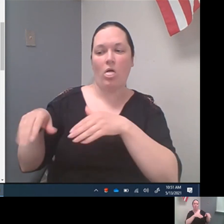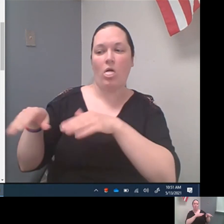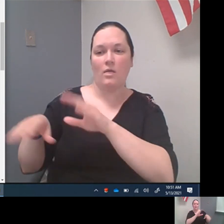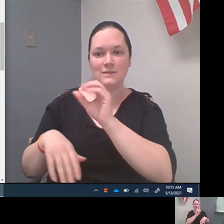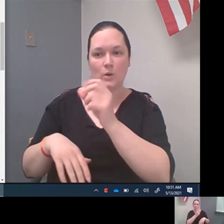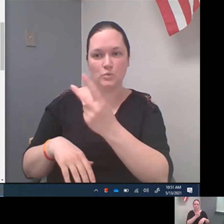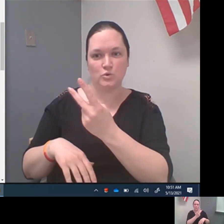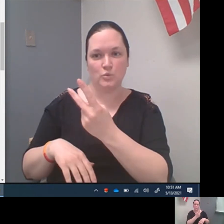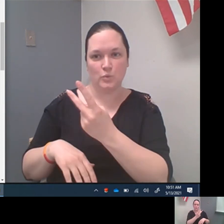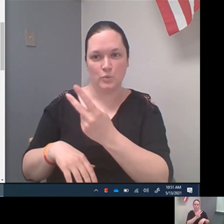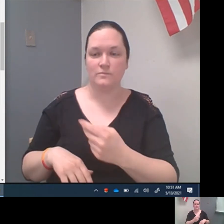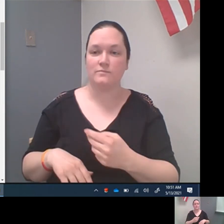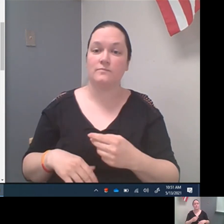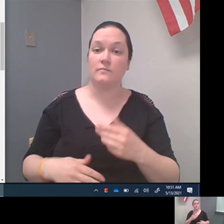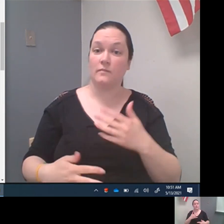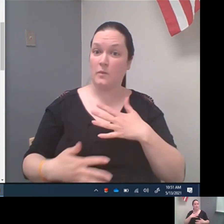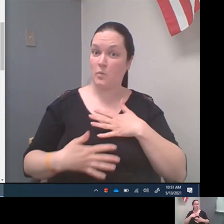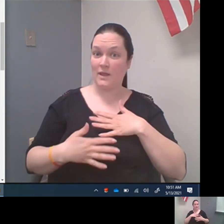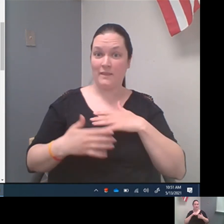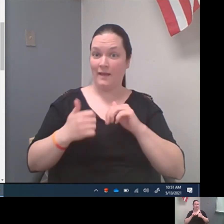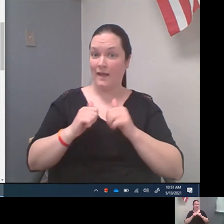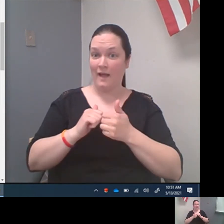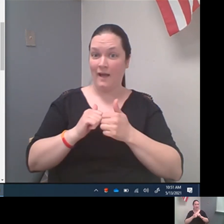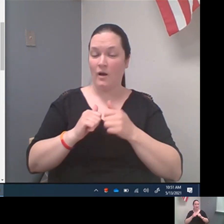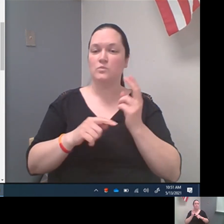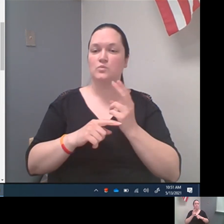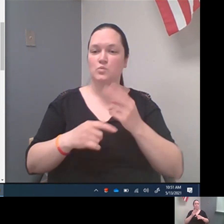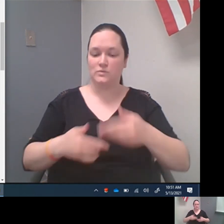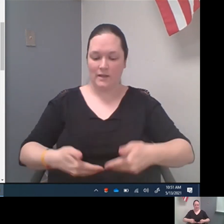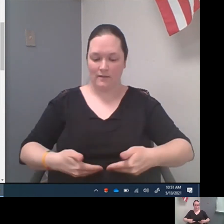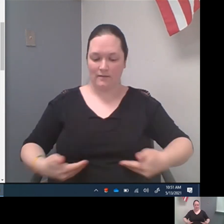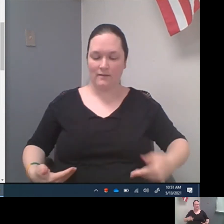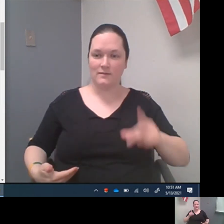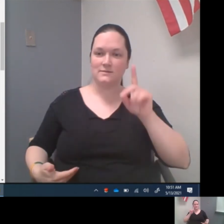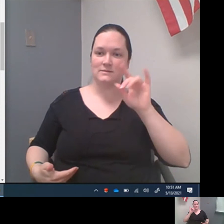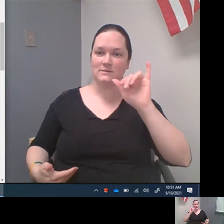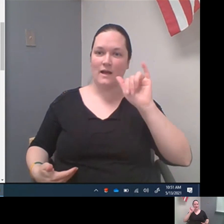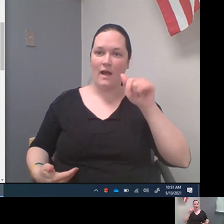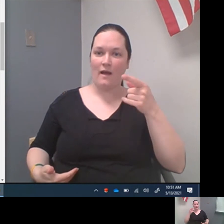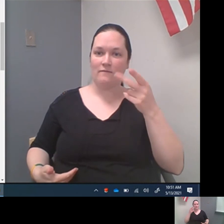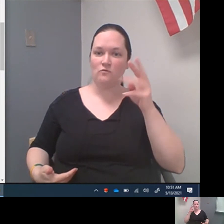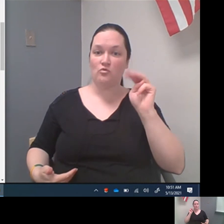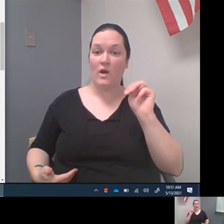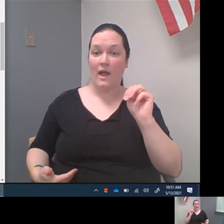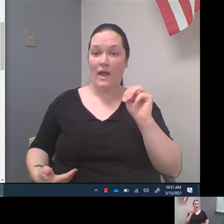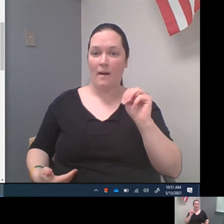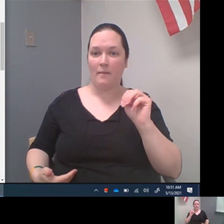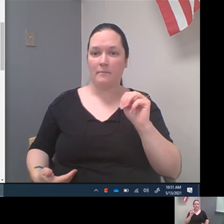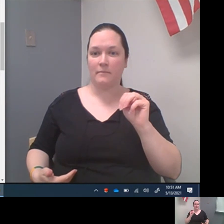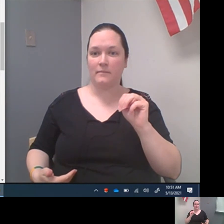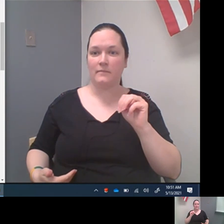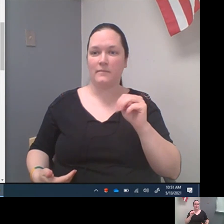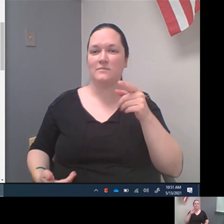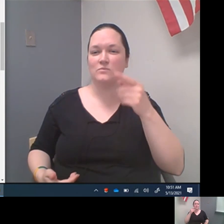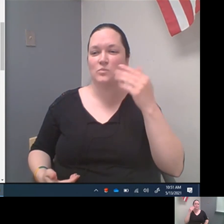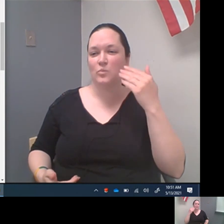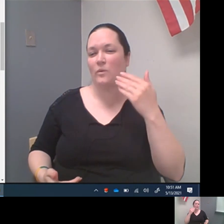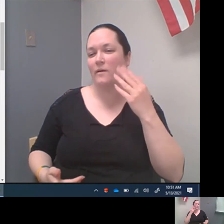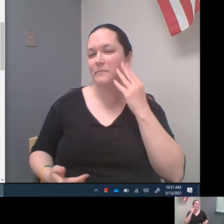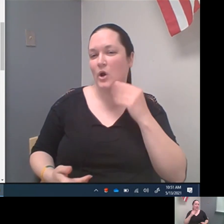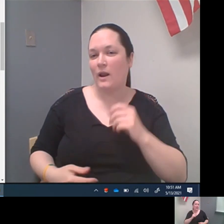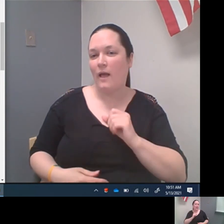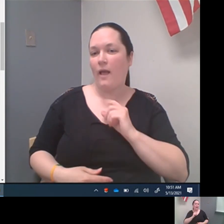how does breathing occur? Breathing occurs using the diaphragm muscle. You've dealt with the diaphragm if you've ever had the hiccups, because that's just a spasm